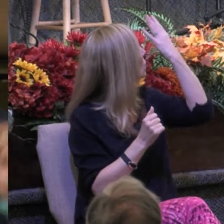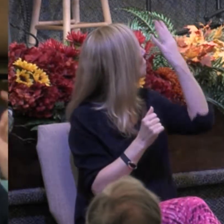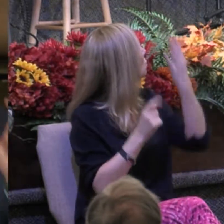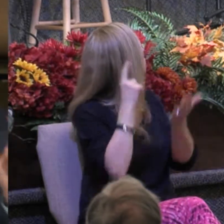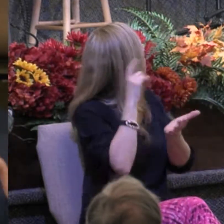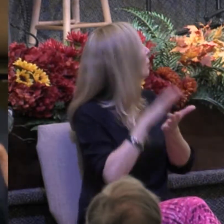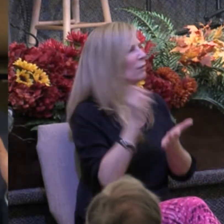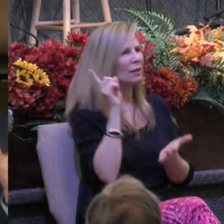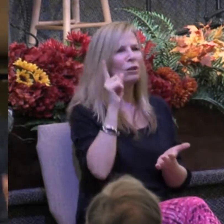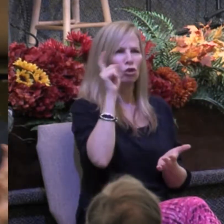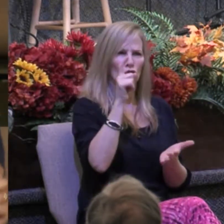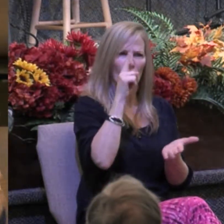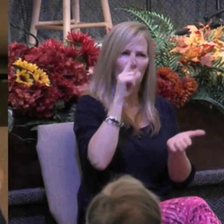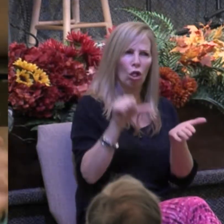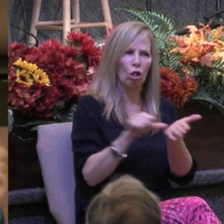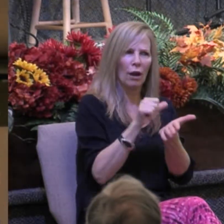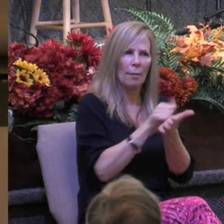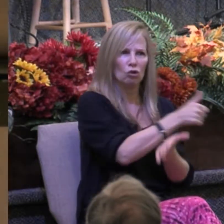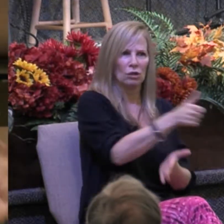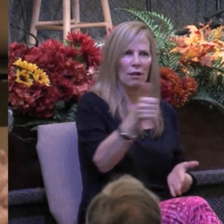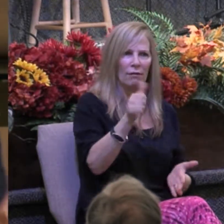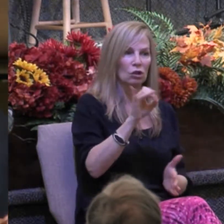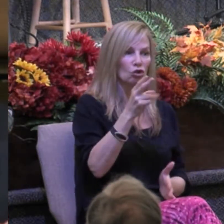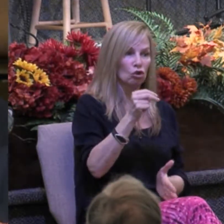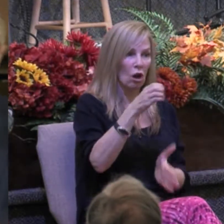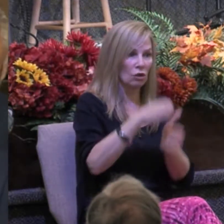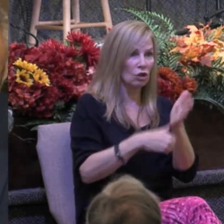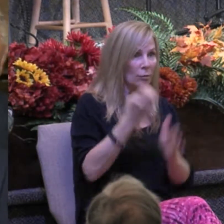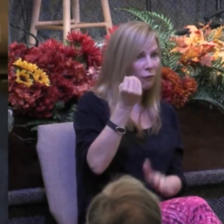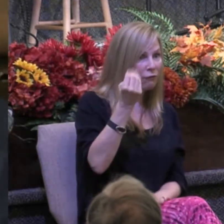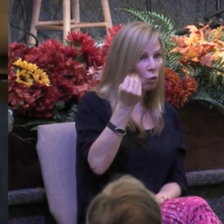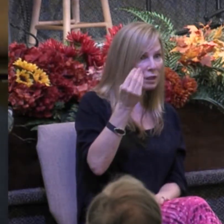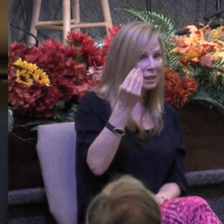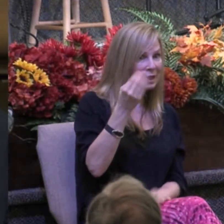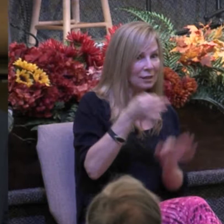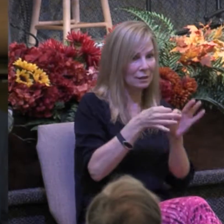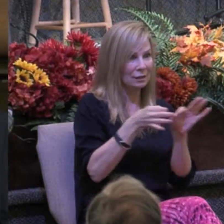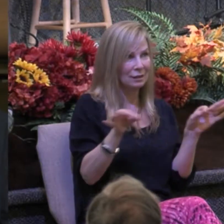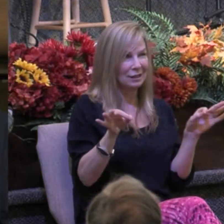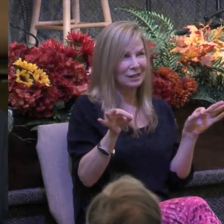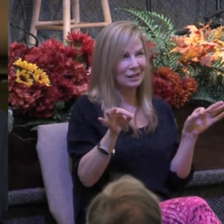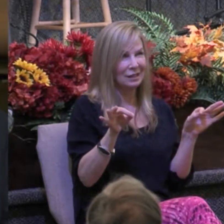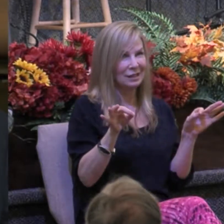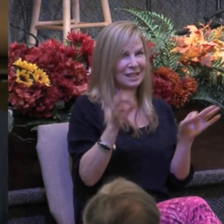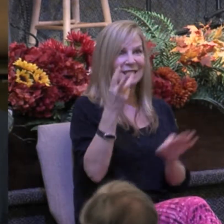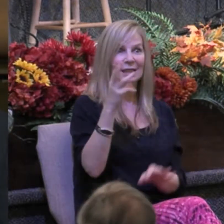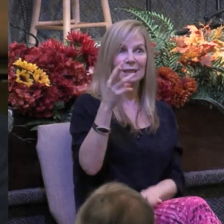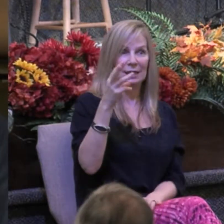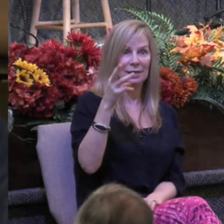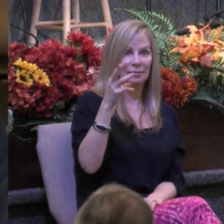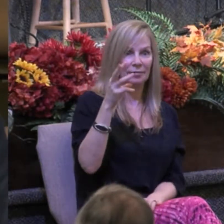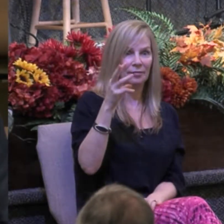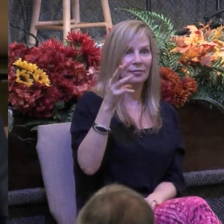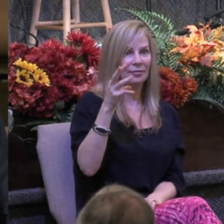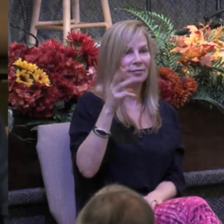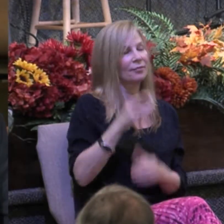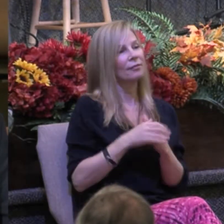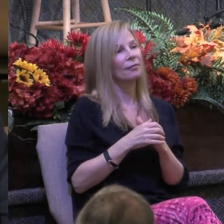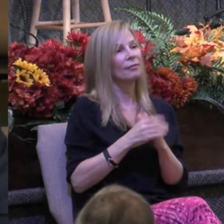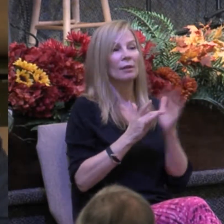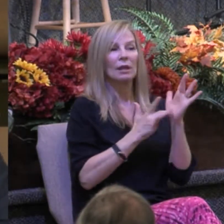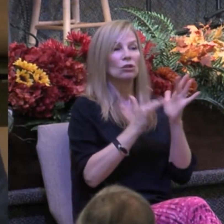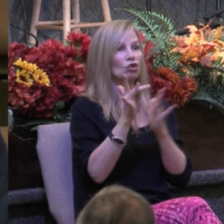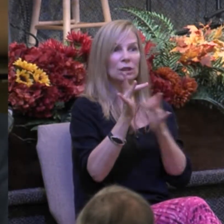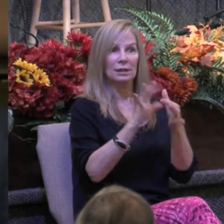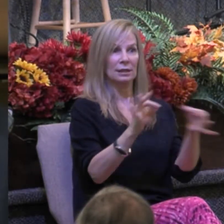is, you should look this up. John chapter 14, starting at verse 16. Jesus